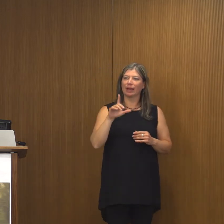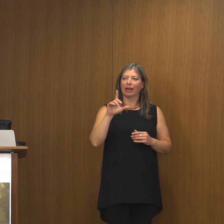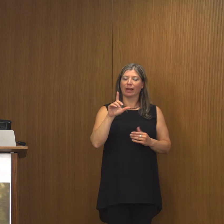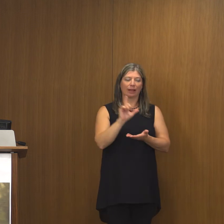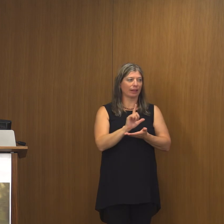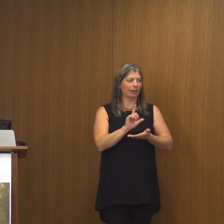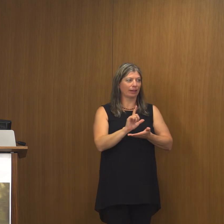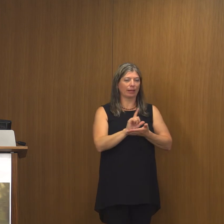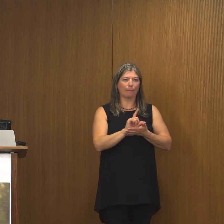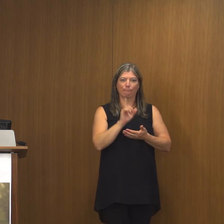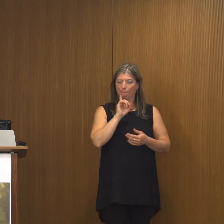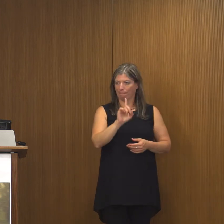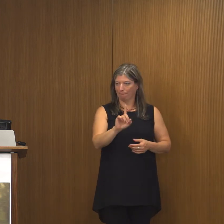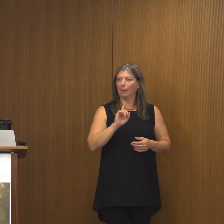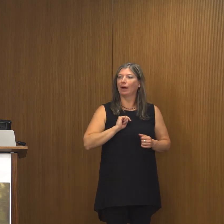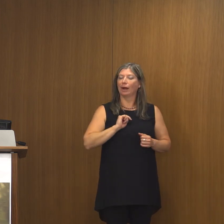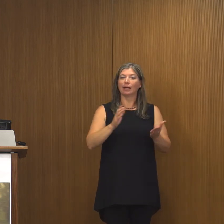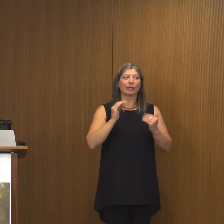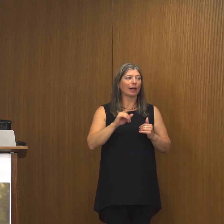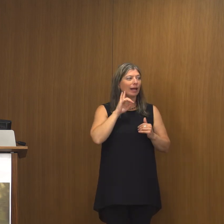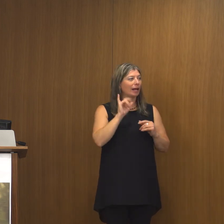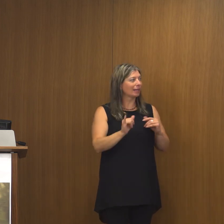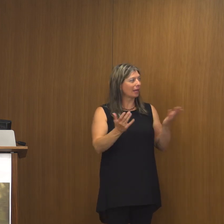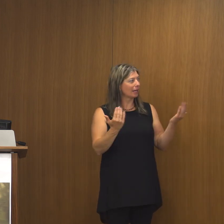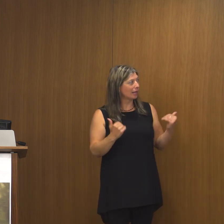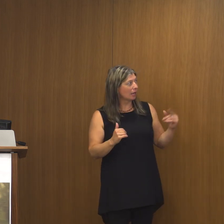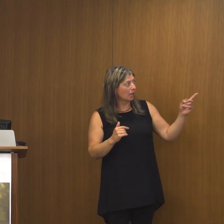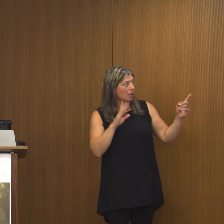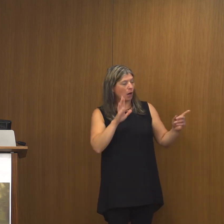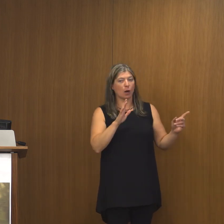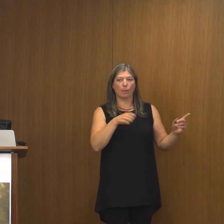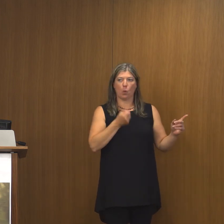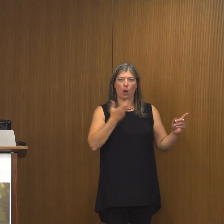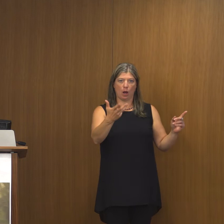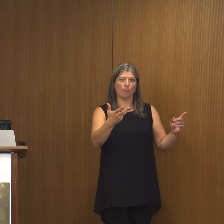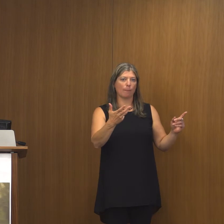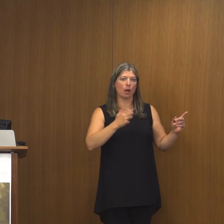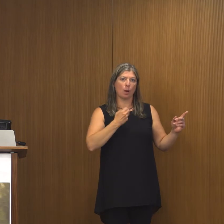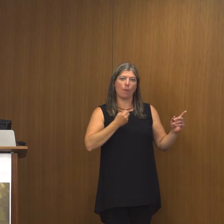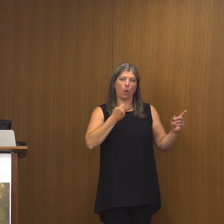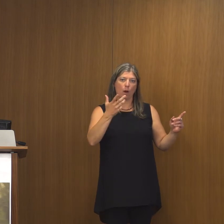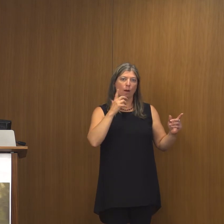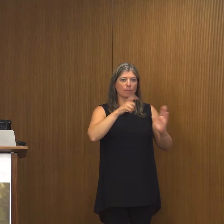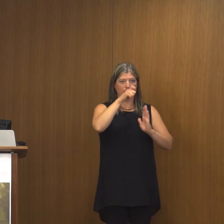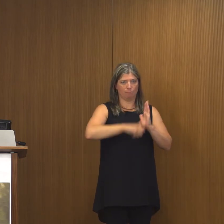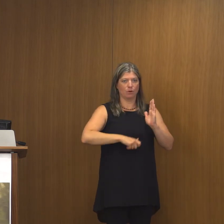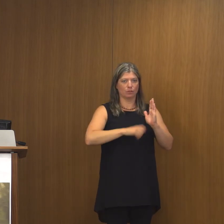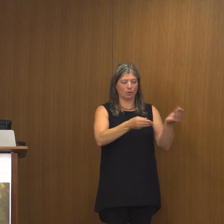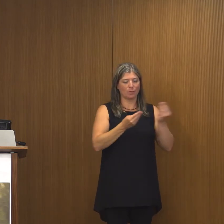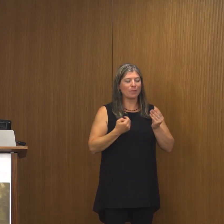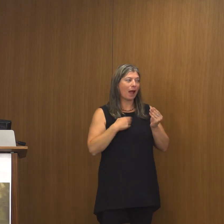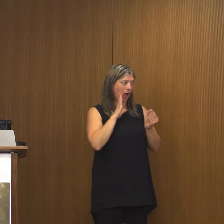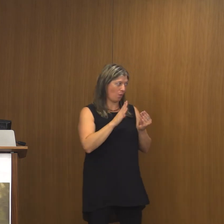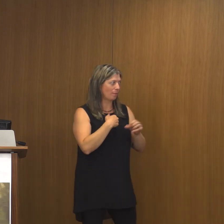the youth who participated in our study wrote a poem, and he said, Keiko, can you please read our poem? Make sure you read my poem. So we'll read his poem.